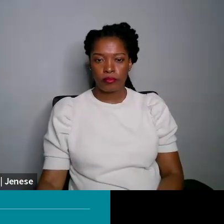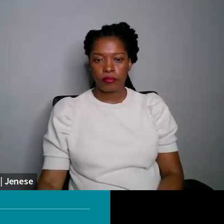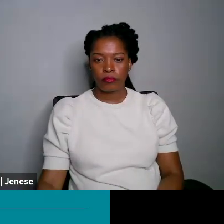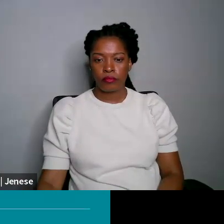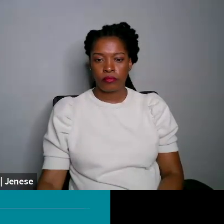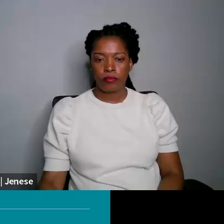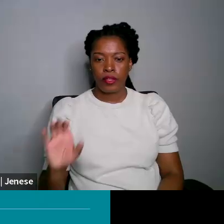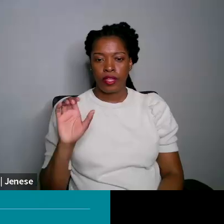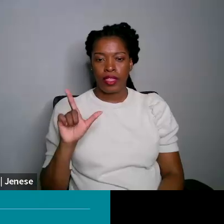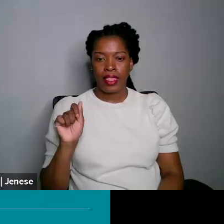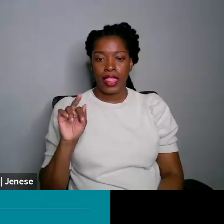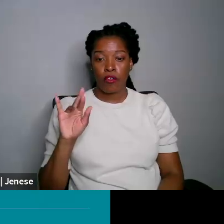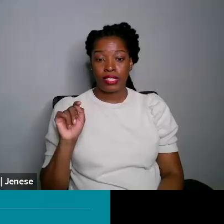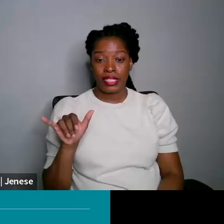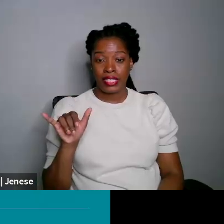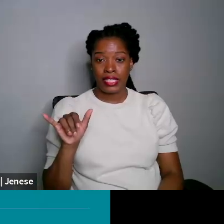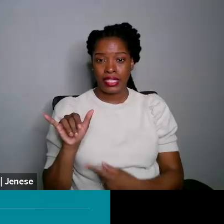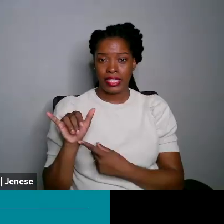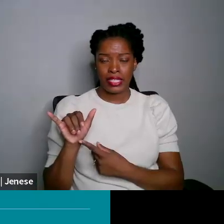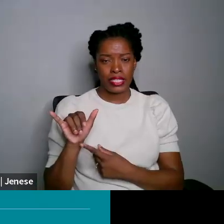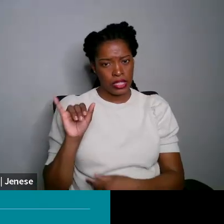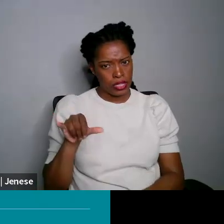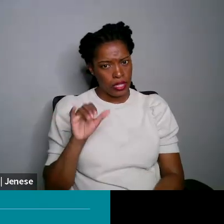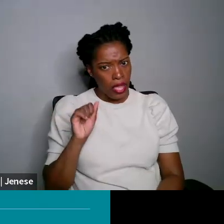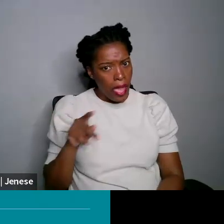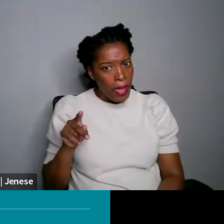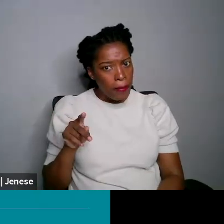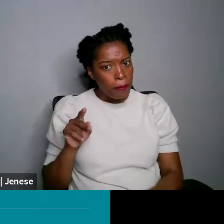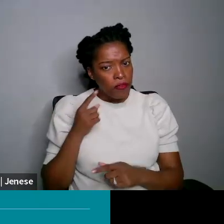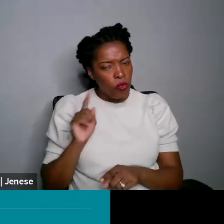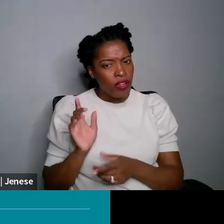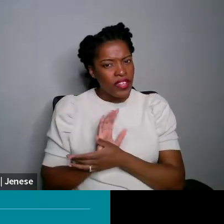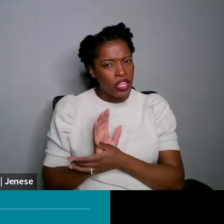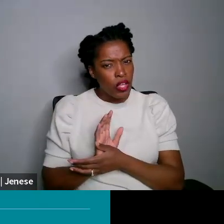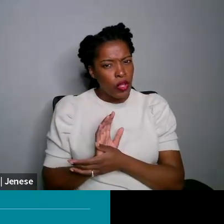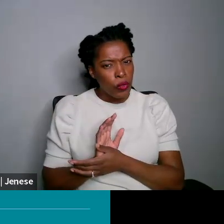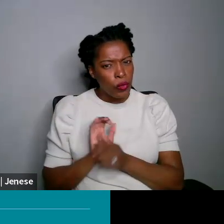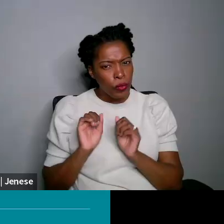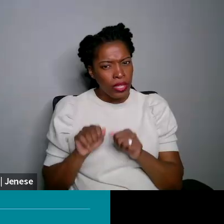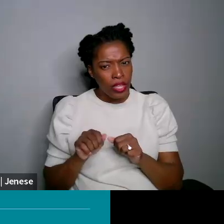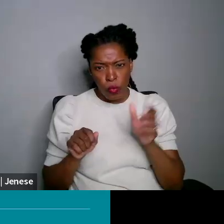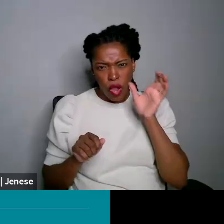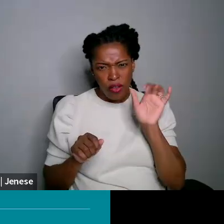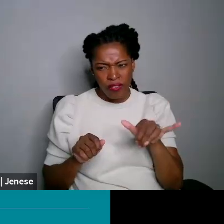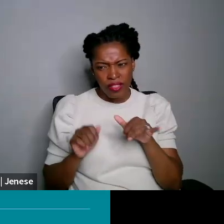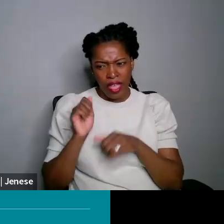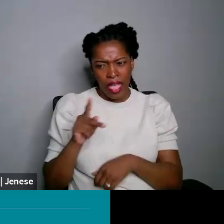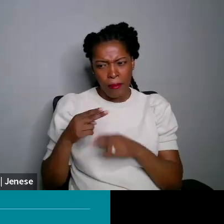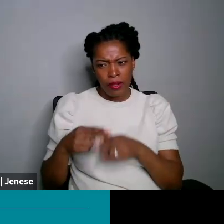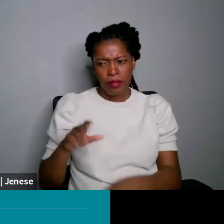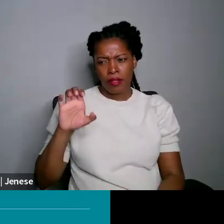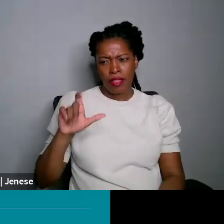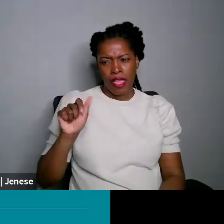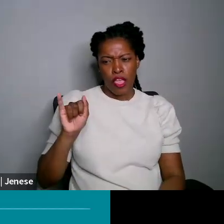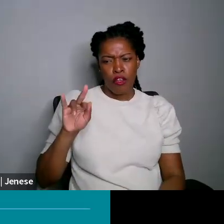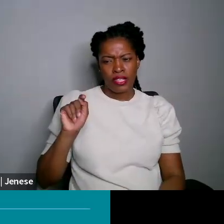Clarity. Is that an app that you can do videos and things with? Have you heard of an app called